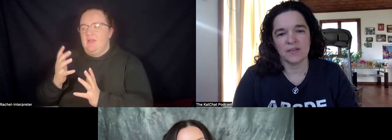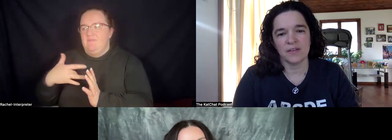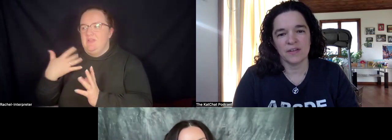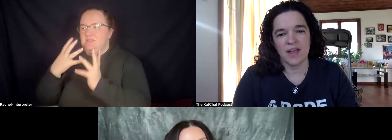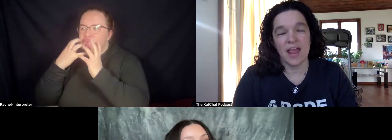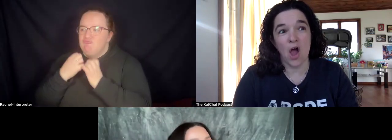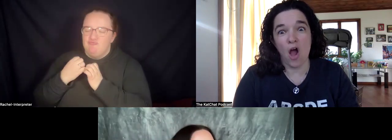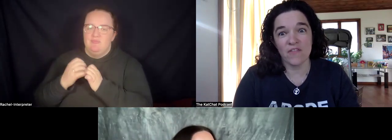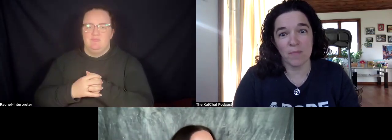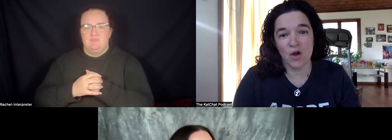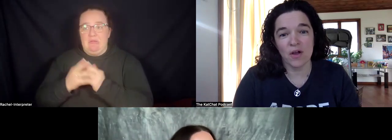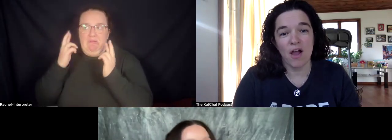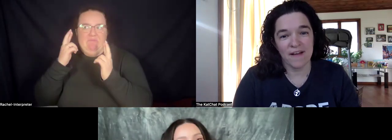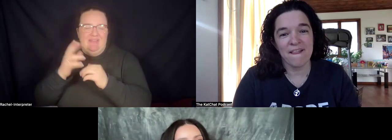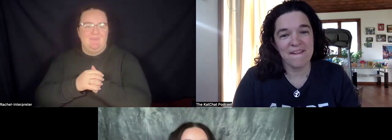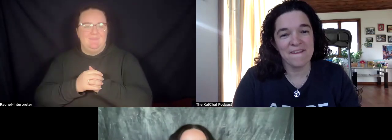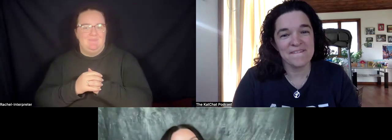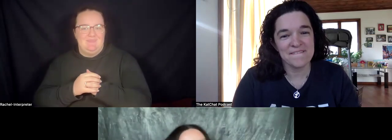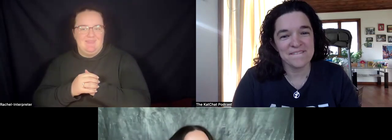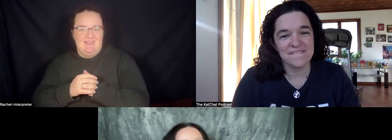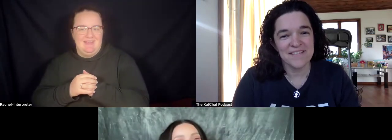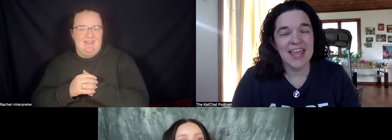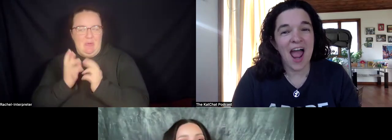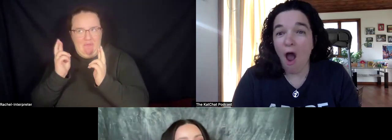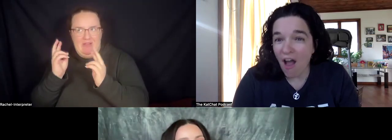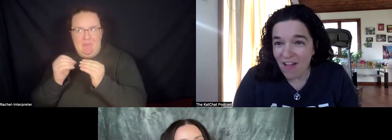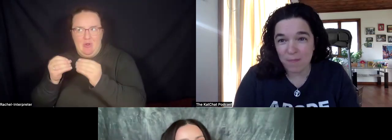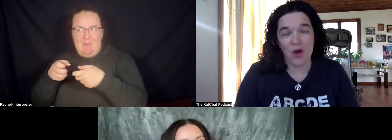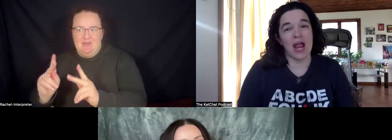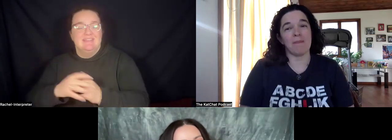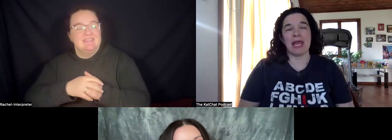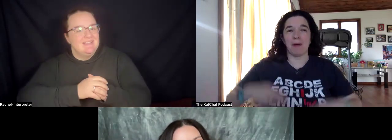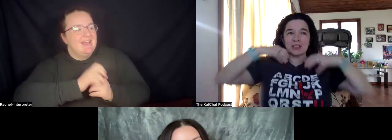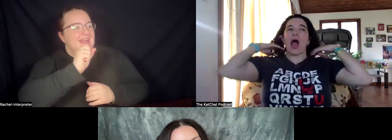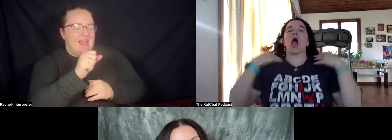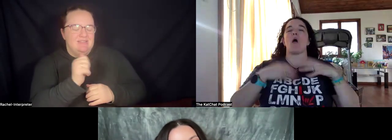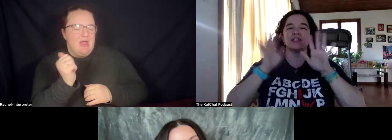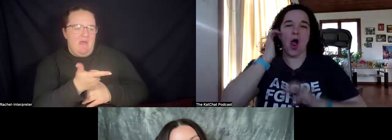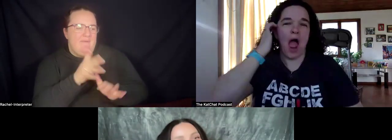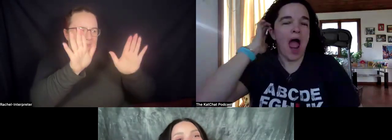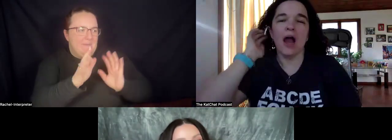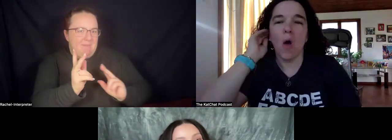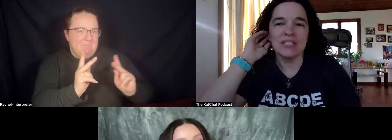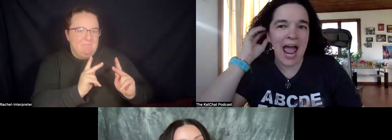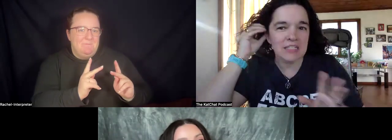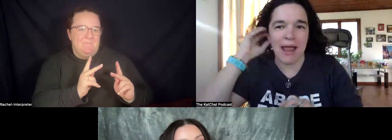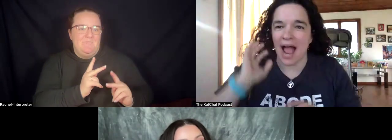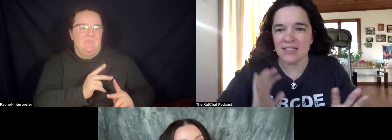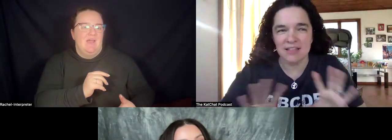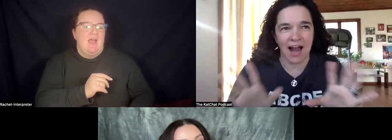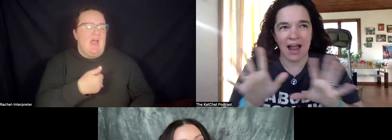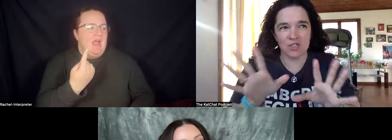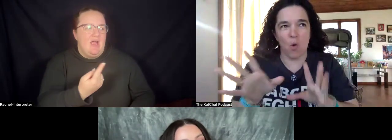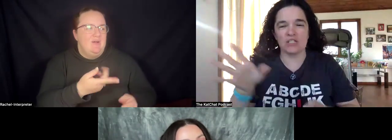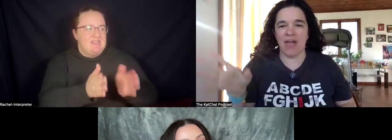So Yeah, hopefully all of them are more opportunities. Yeah, all of them are great people. So I always ask my